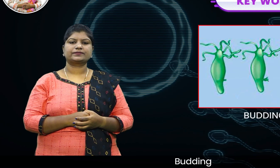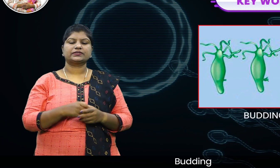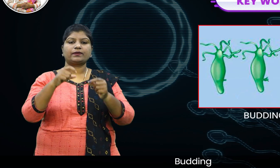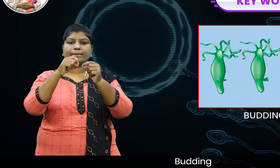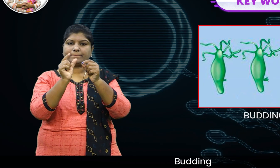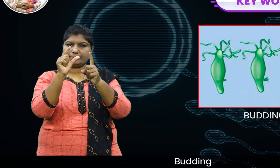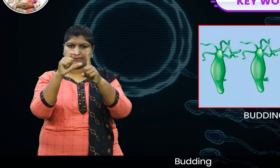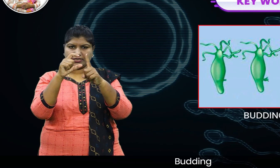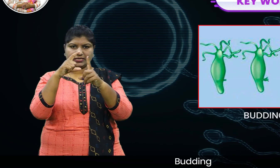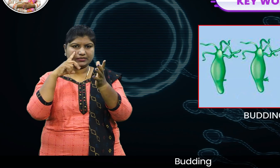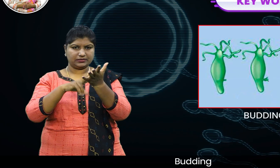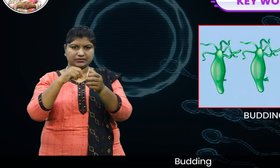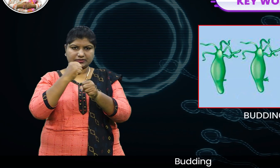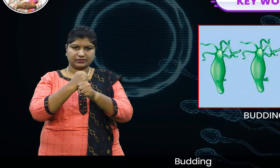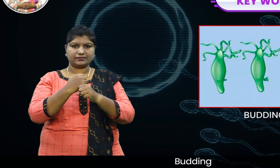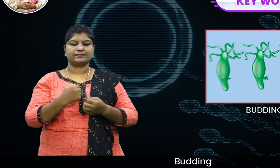budding,